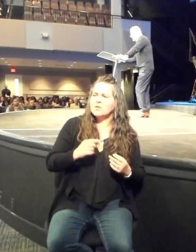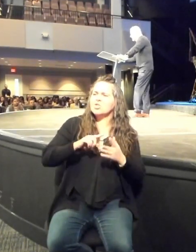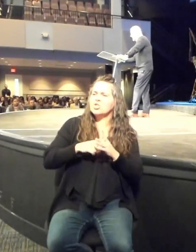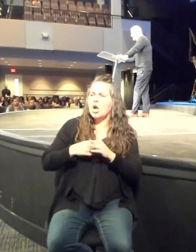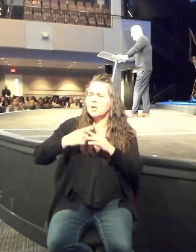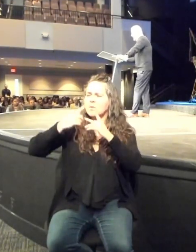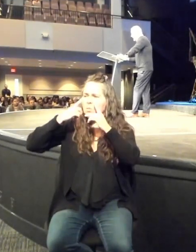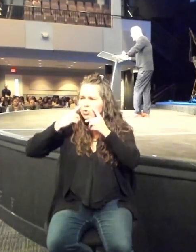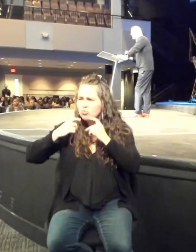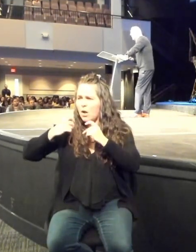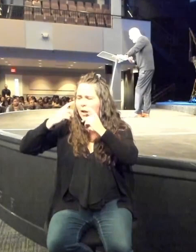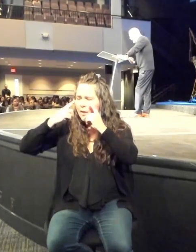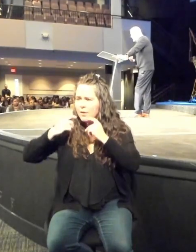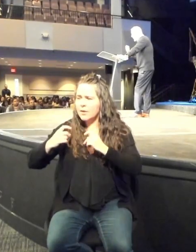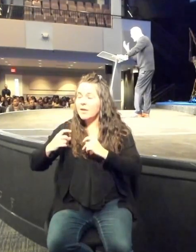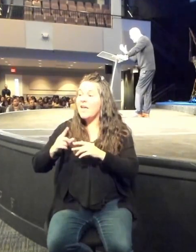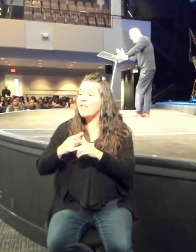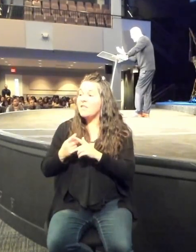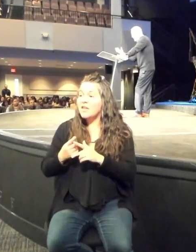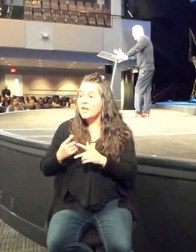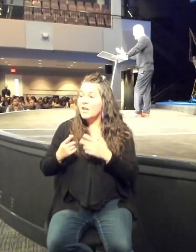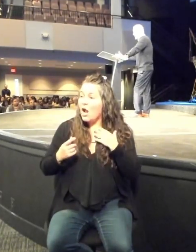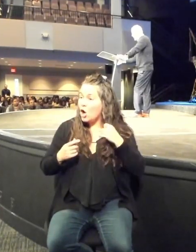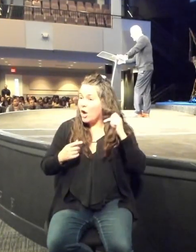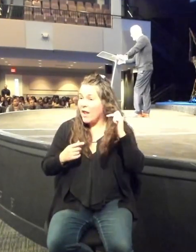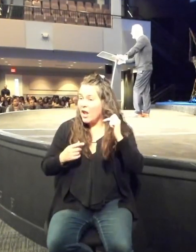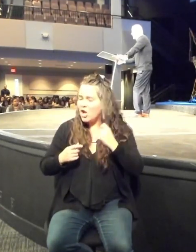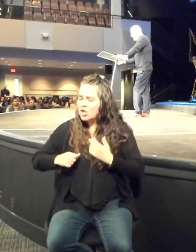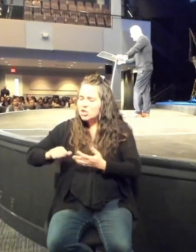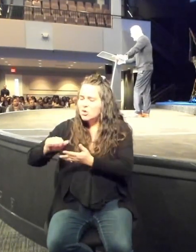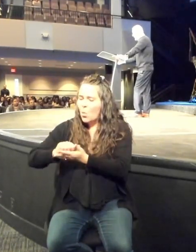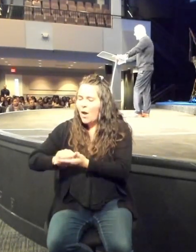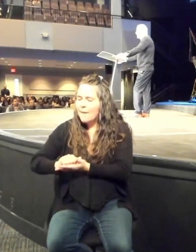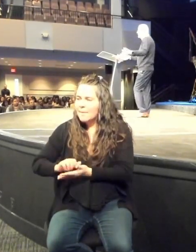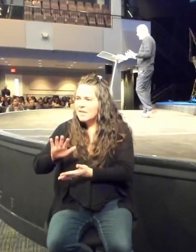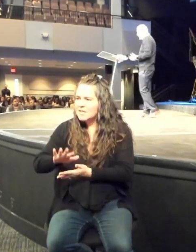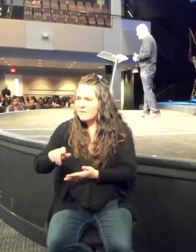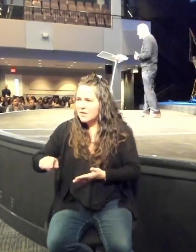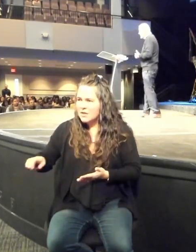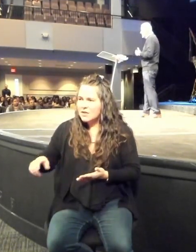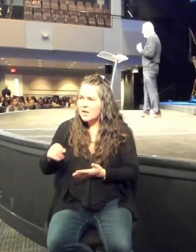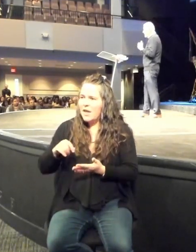feet with her tears. Then she wiped them with her hair, kissed them, and poured perfume on them.